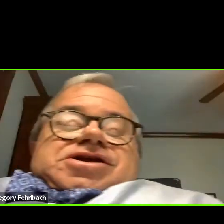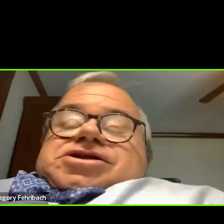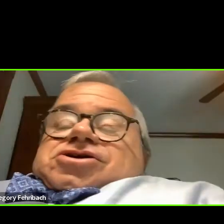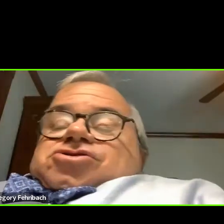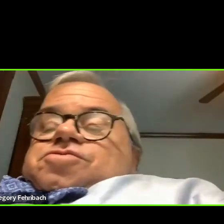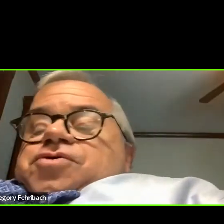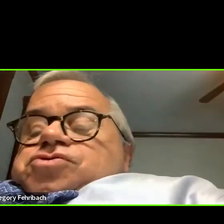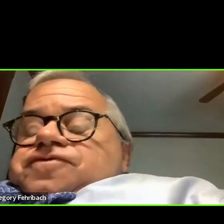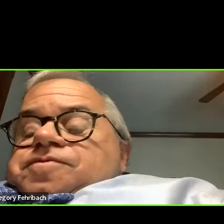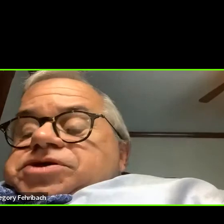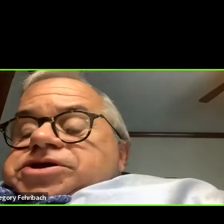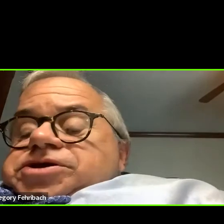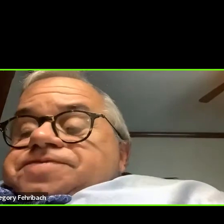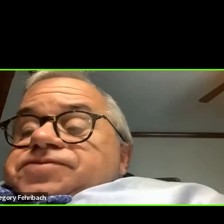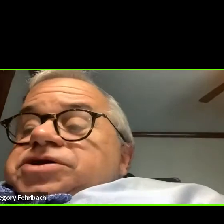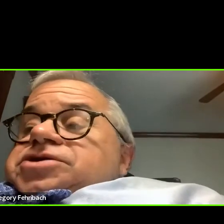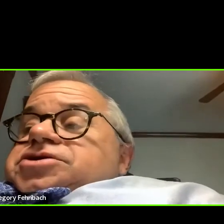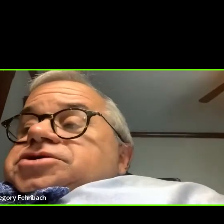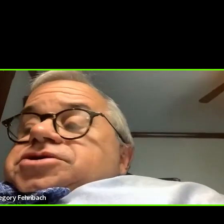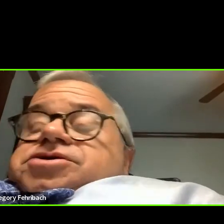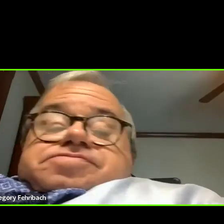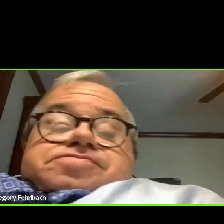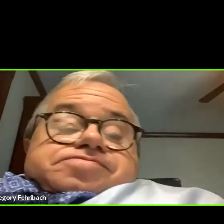All right. Any other folks from the